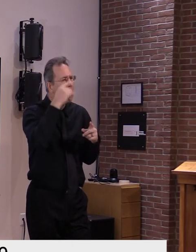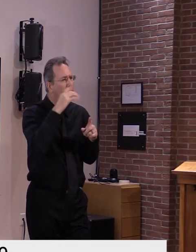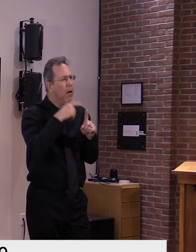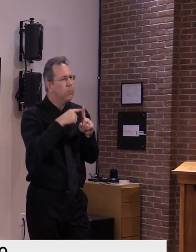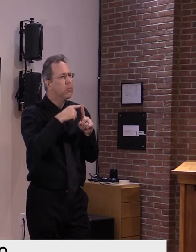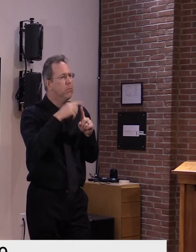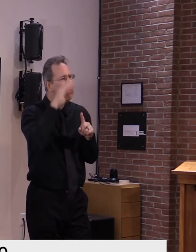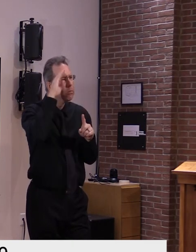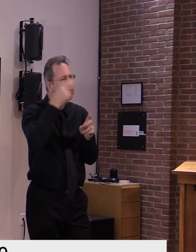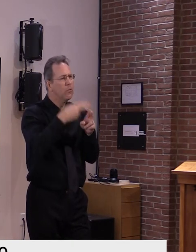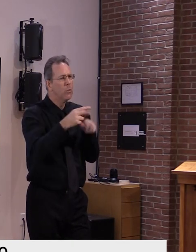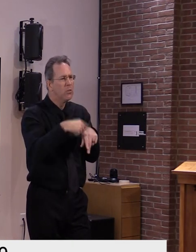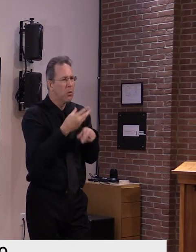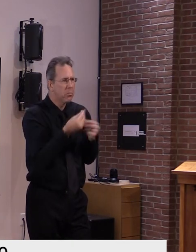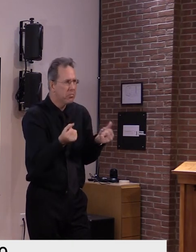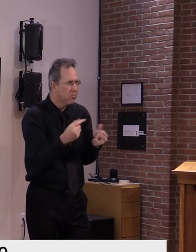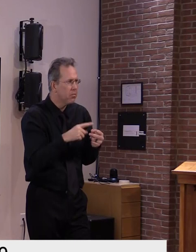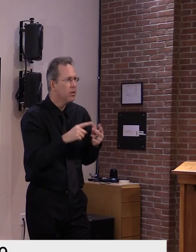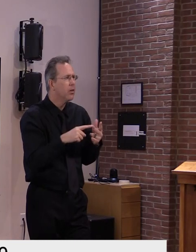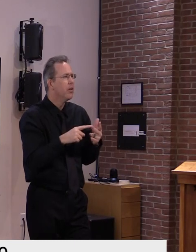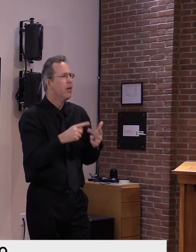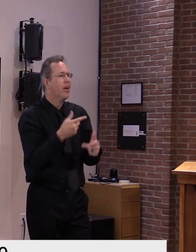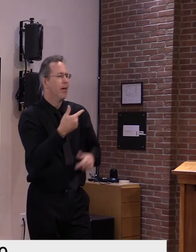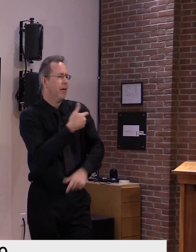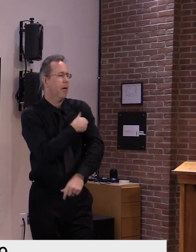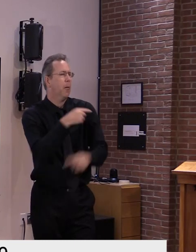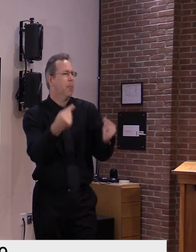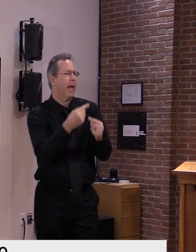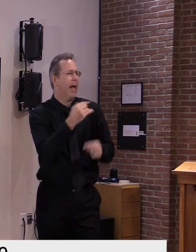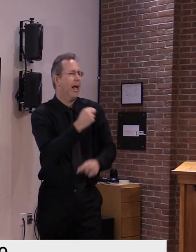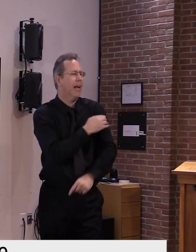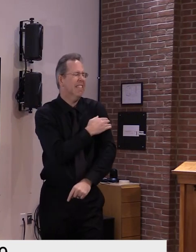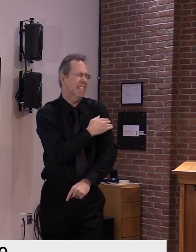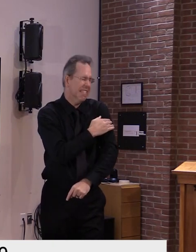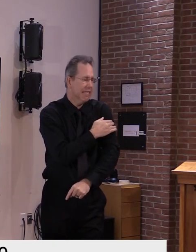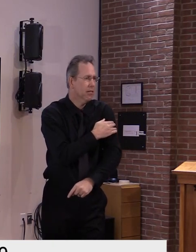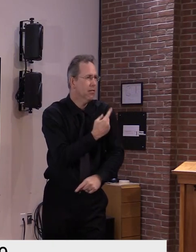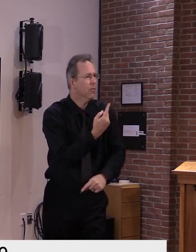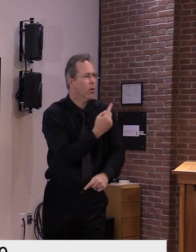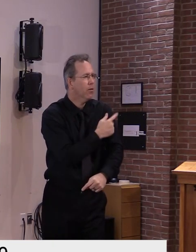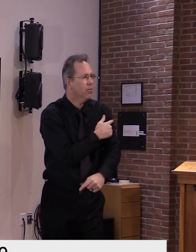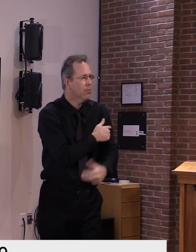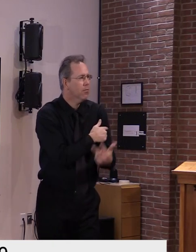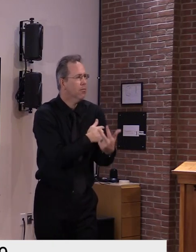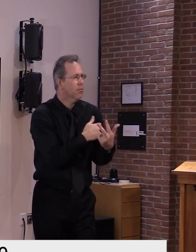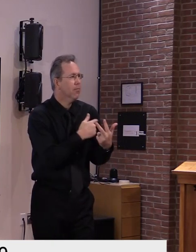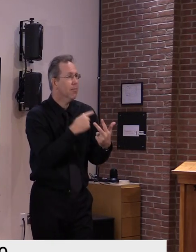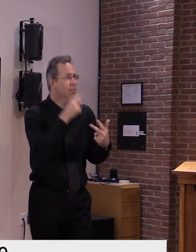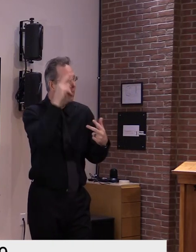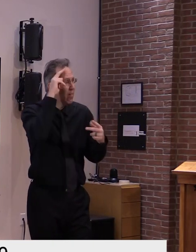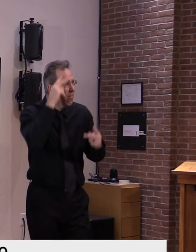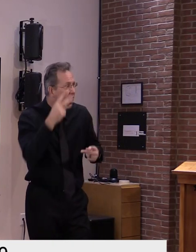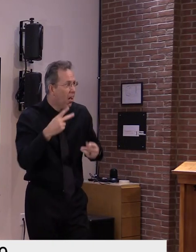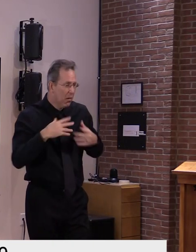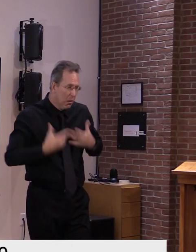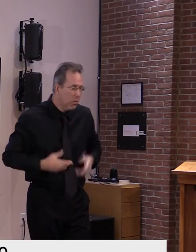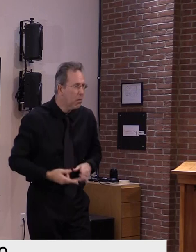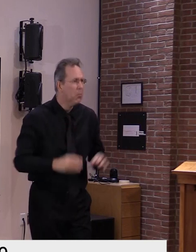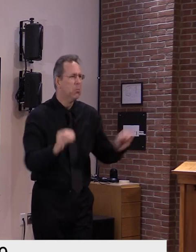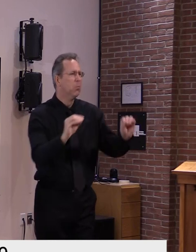injection site discomfort, things of that sort, not necessarily the whole constellation of symptoms